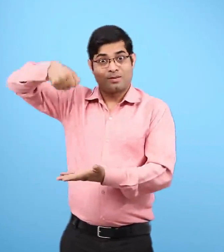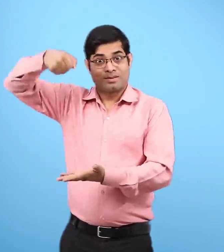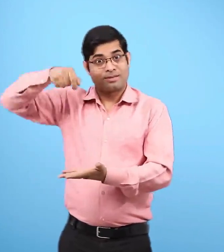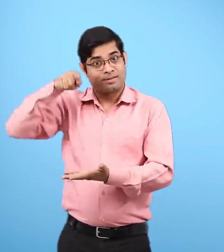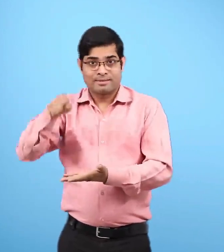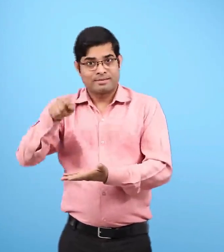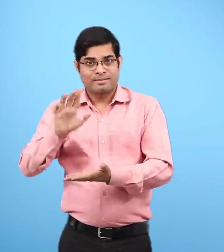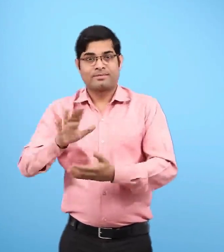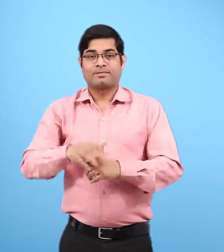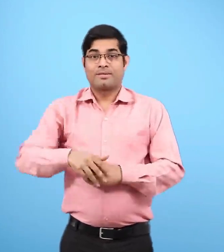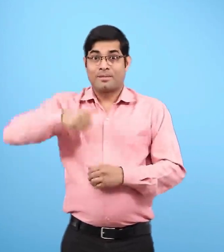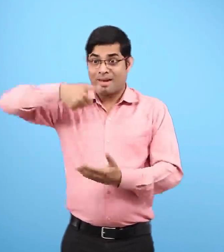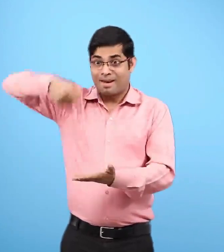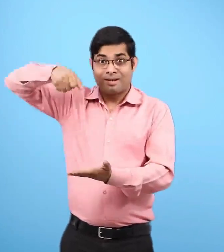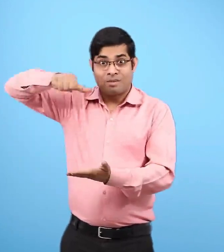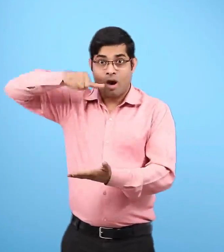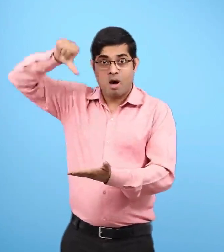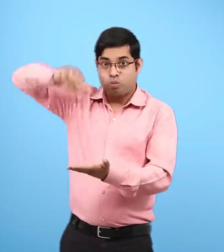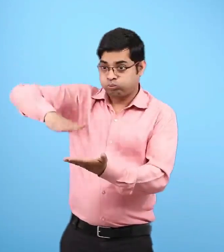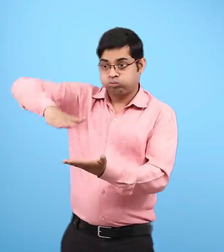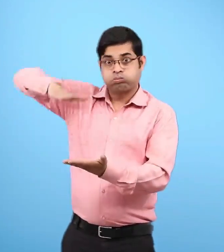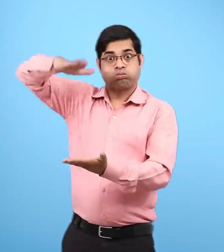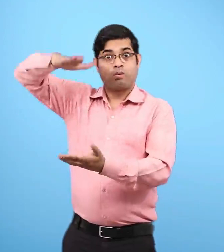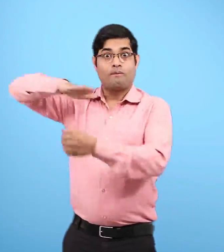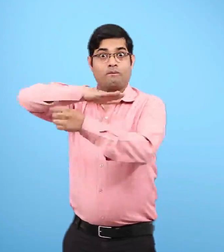bucket full of water.